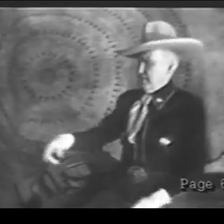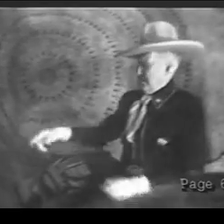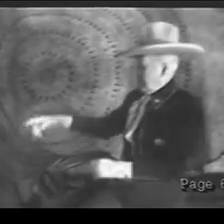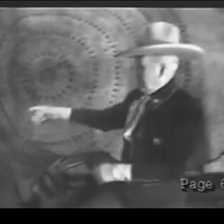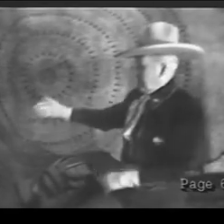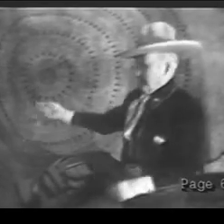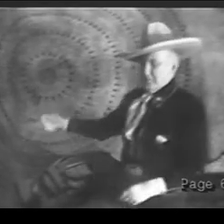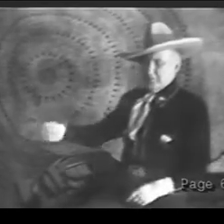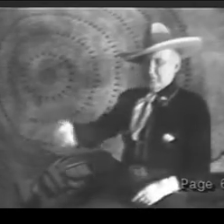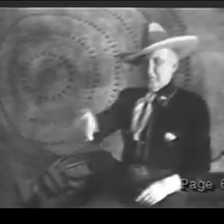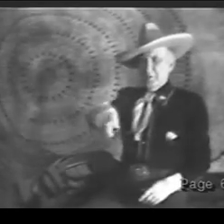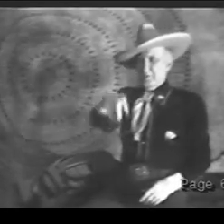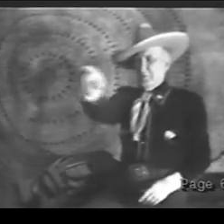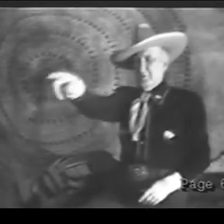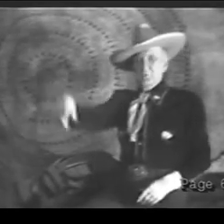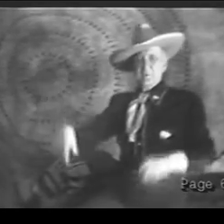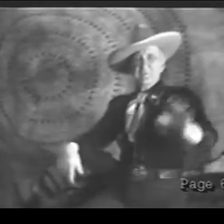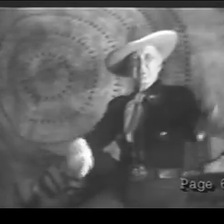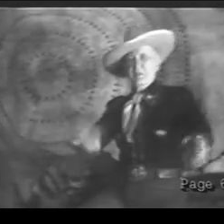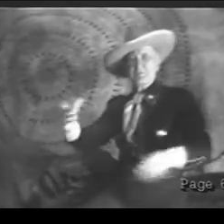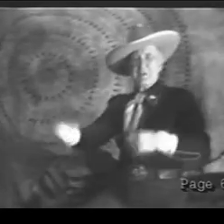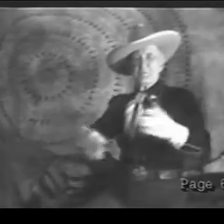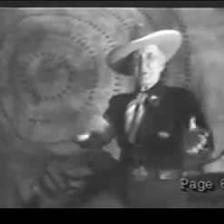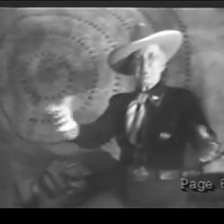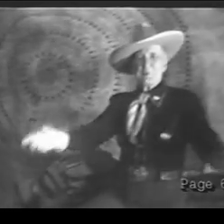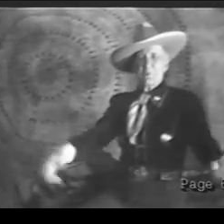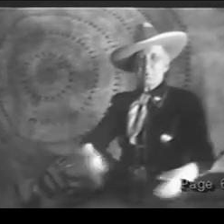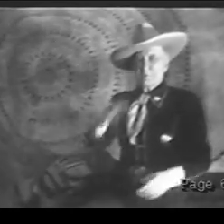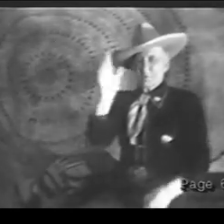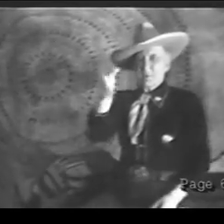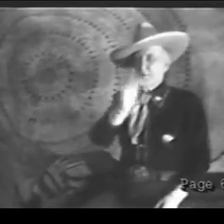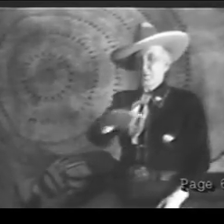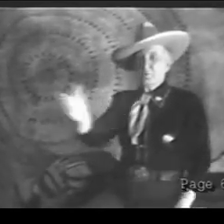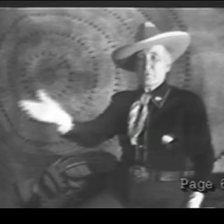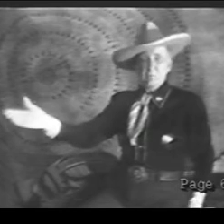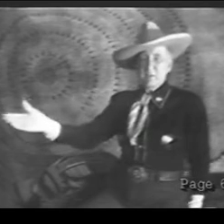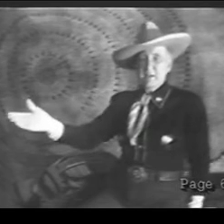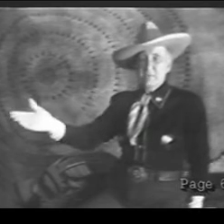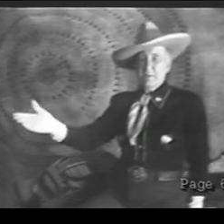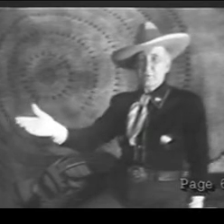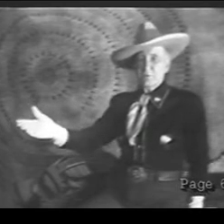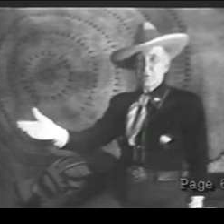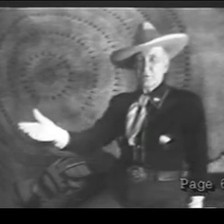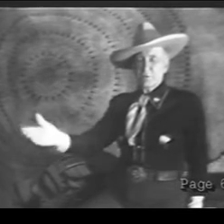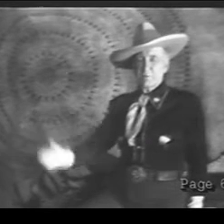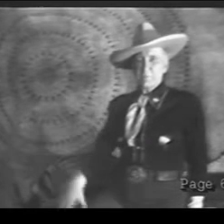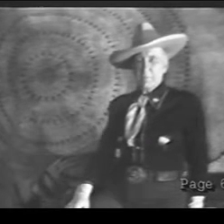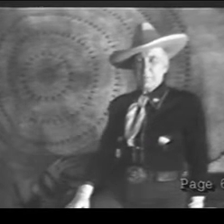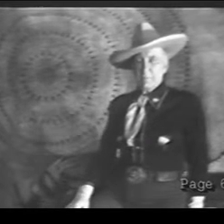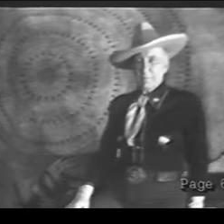there. Briggs and Water, you get in. Whatever their names were, I picked them all up, and I said, now, in a minute and a half, I had the bus all loaded. He